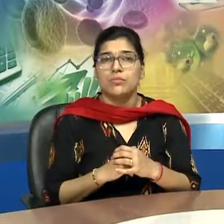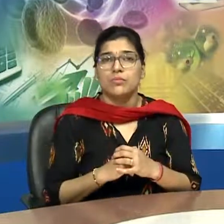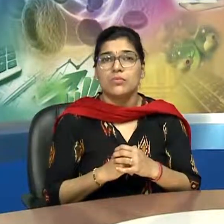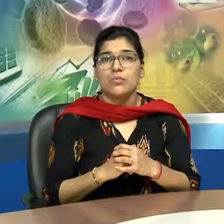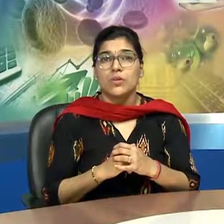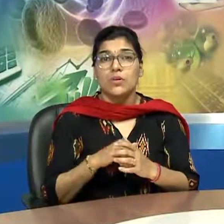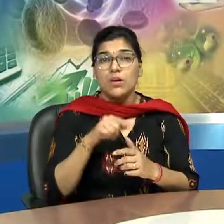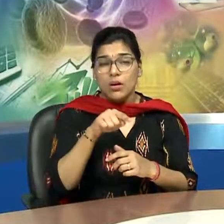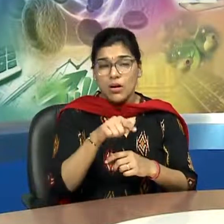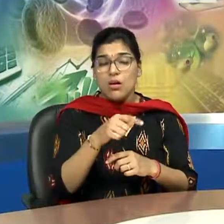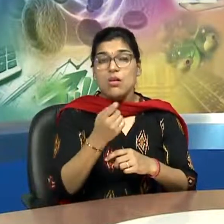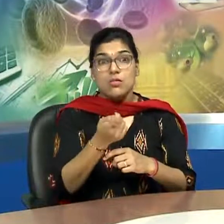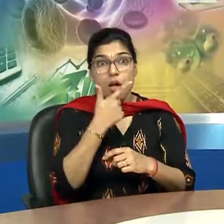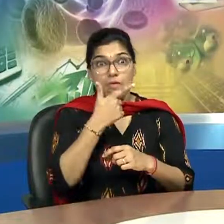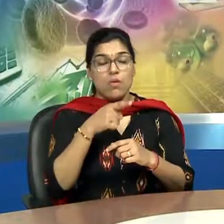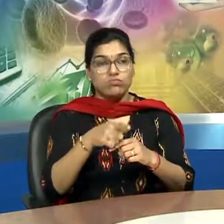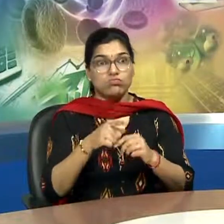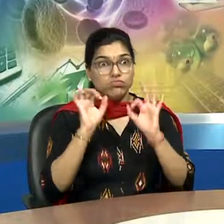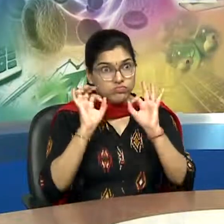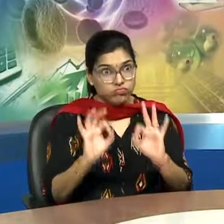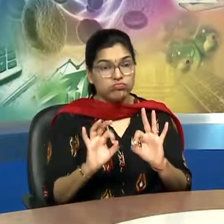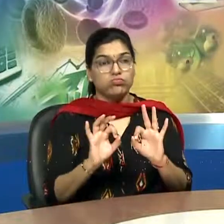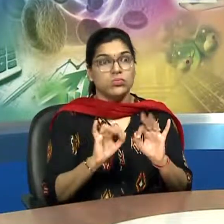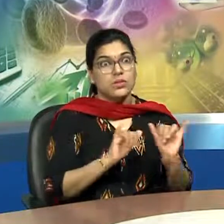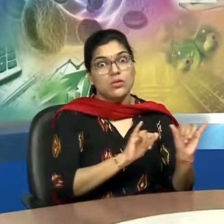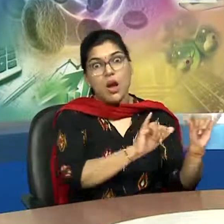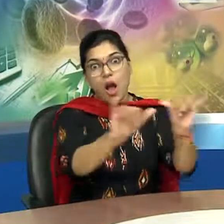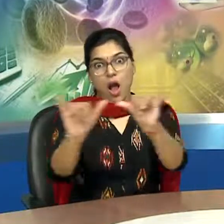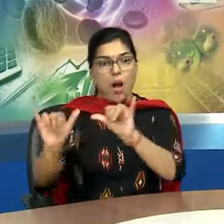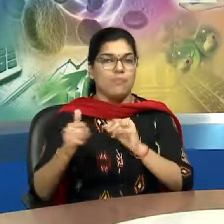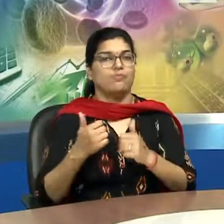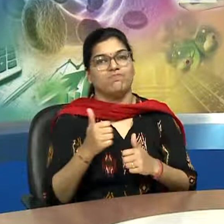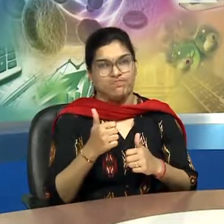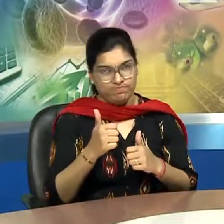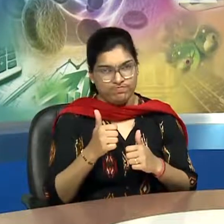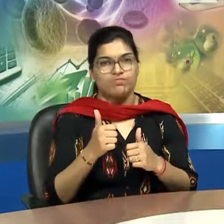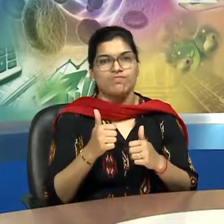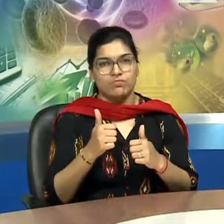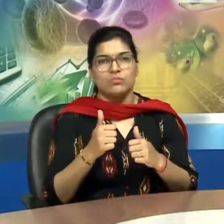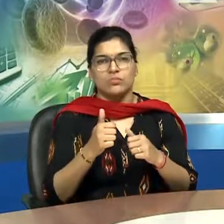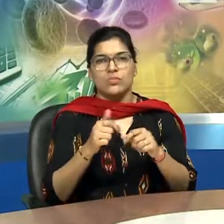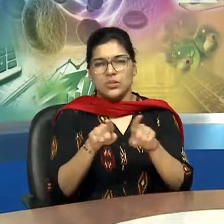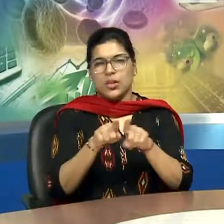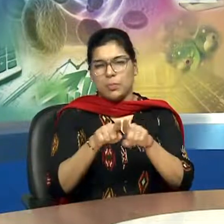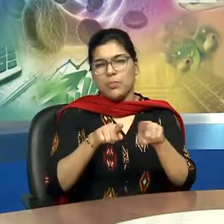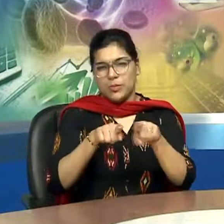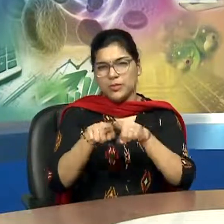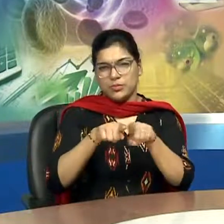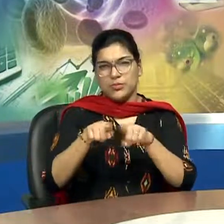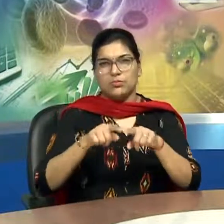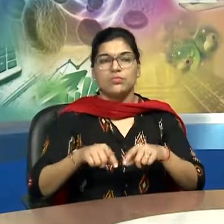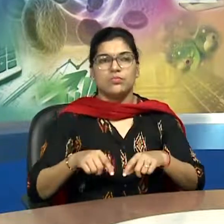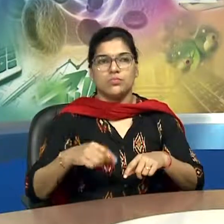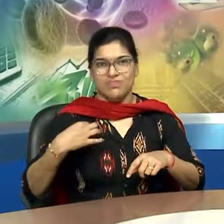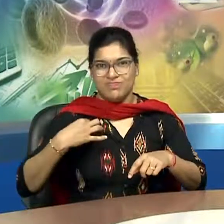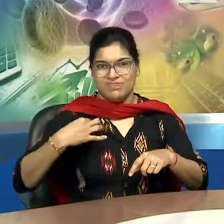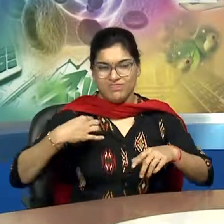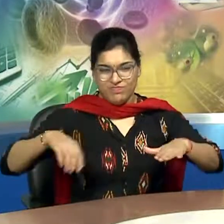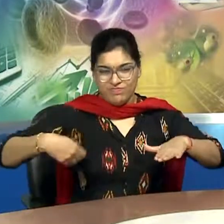not that person gets sick and the person has disorder, then the person cannot be treated. It is not like that.